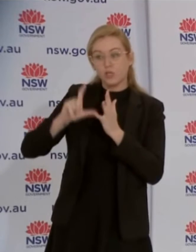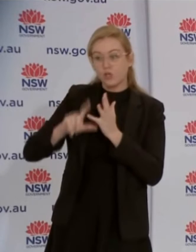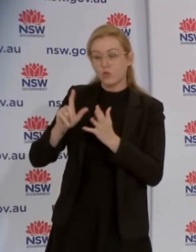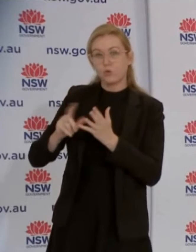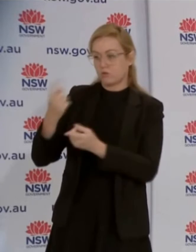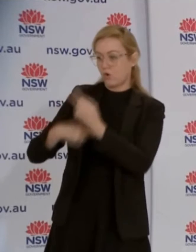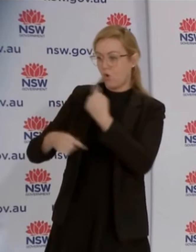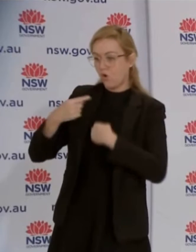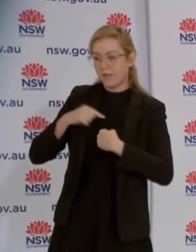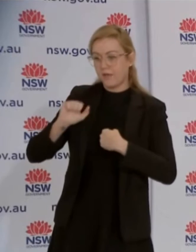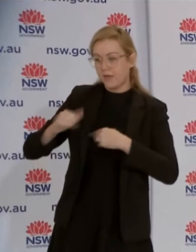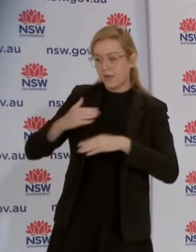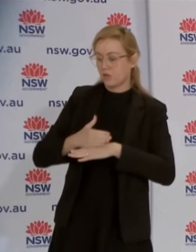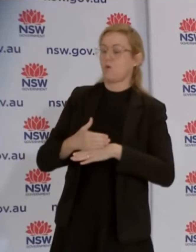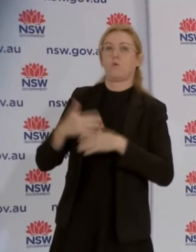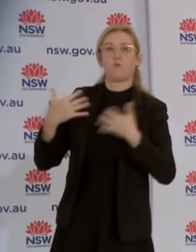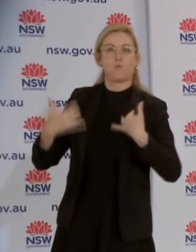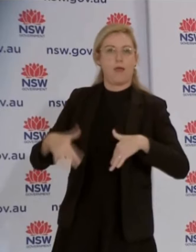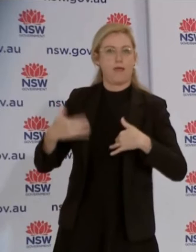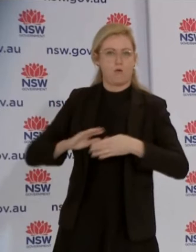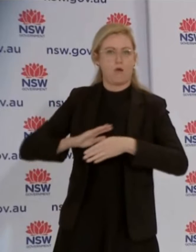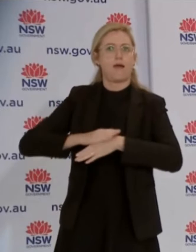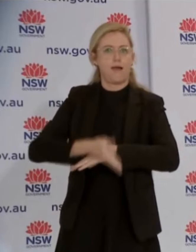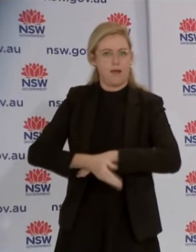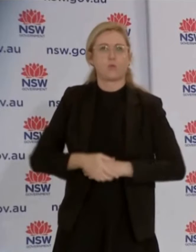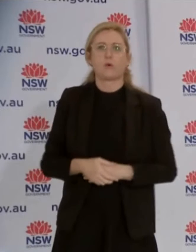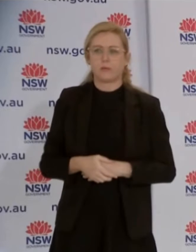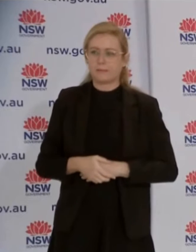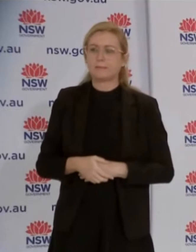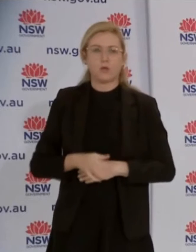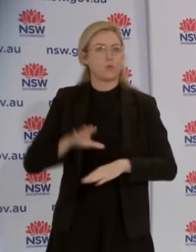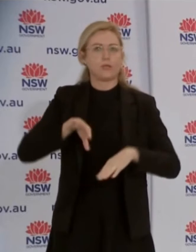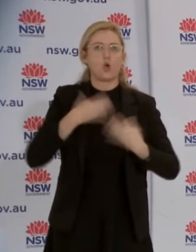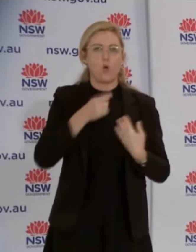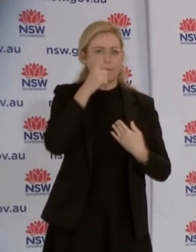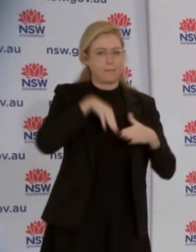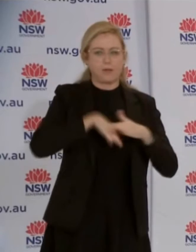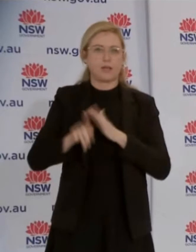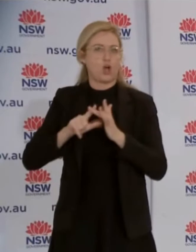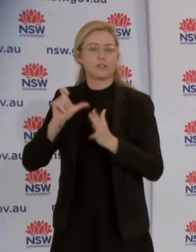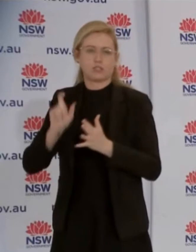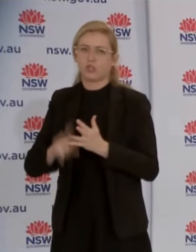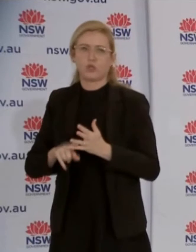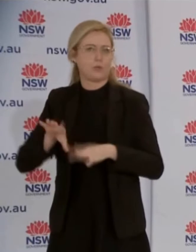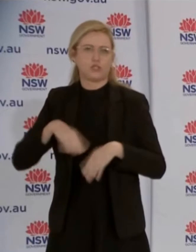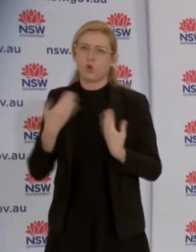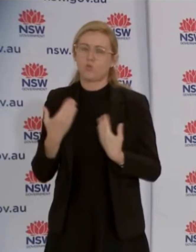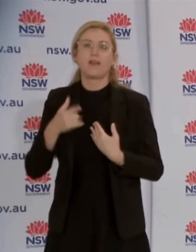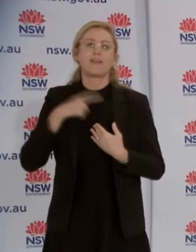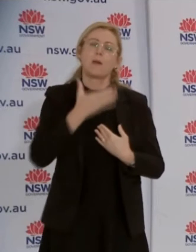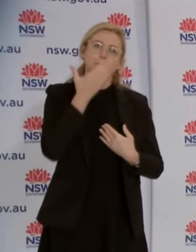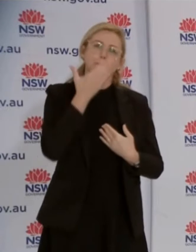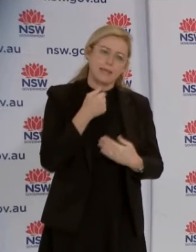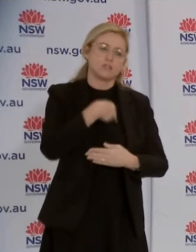working, of course we want to prevent those cases going to intensive care, and that's why I would urge you, please get